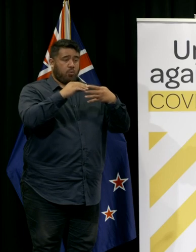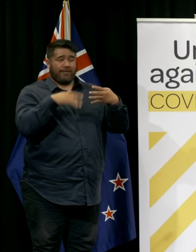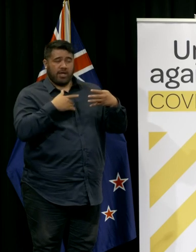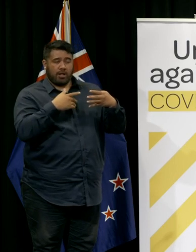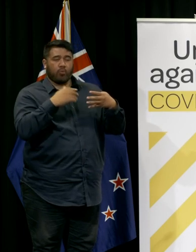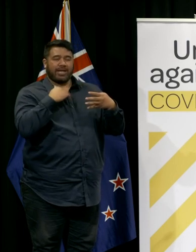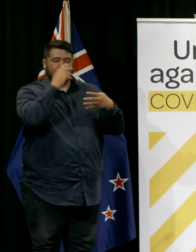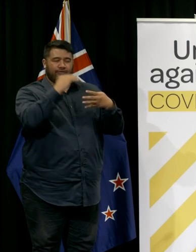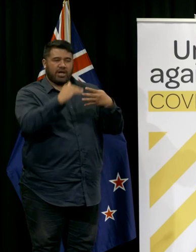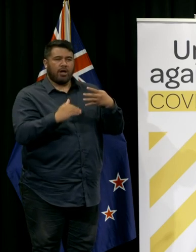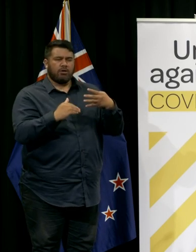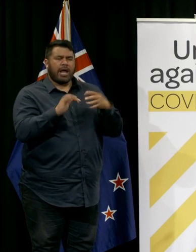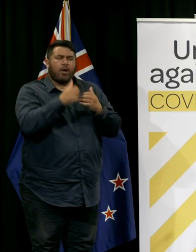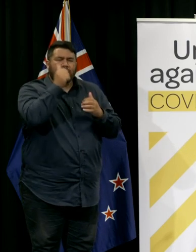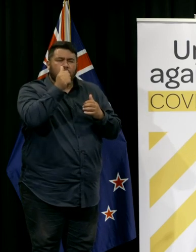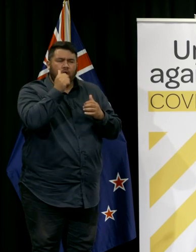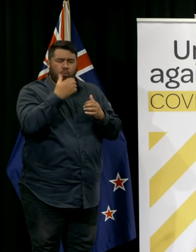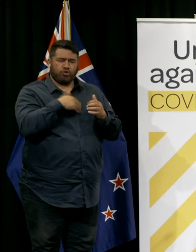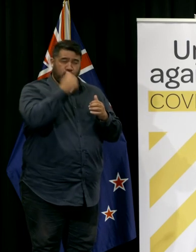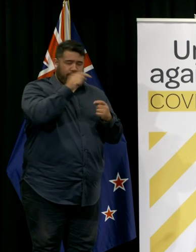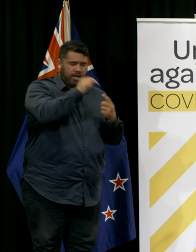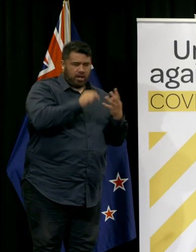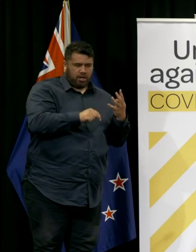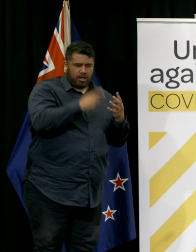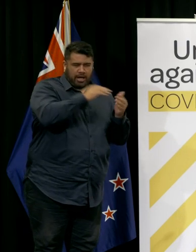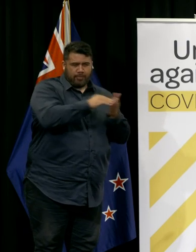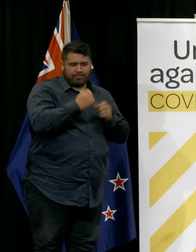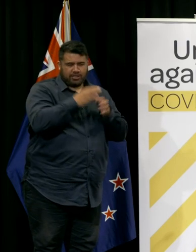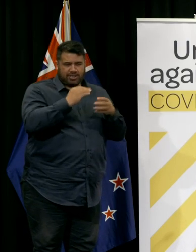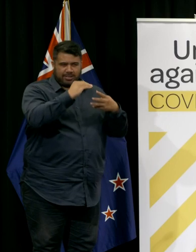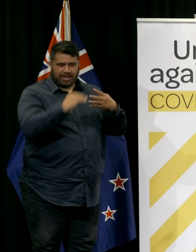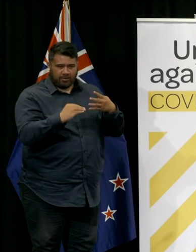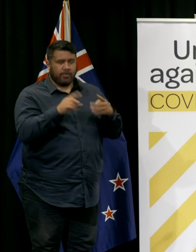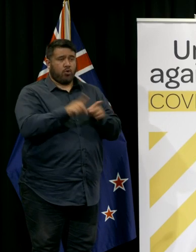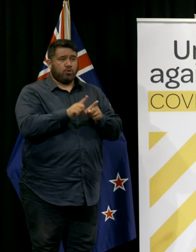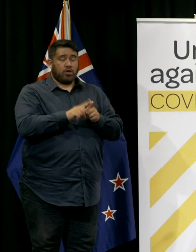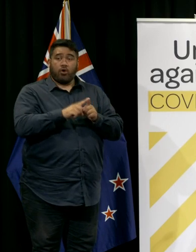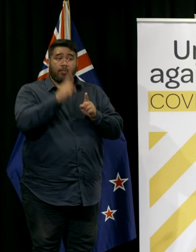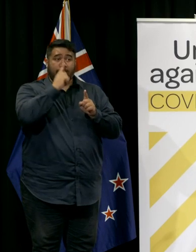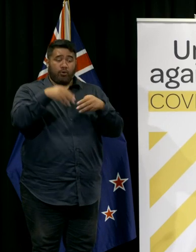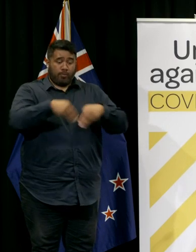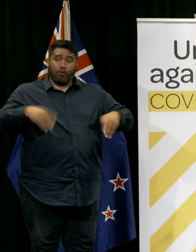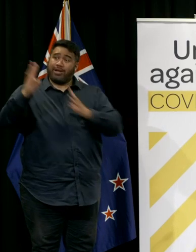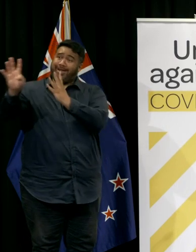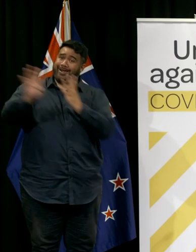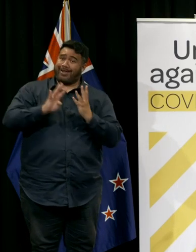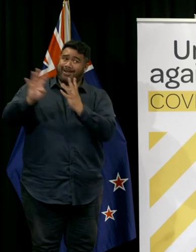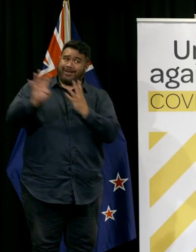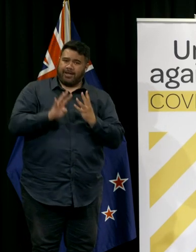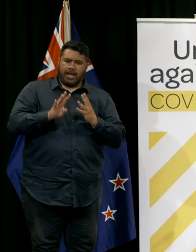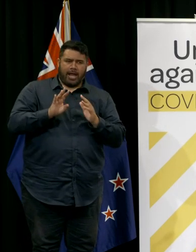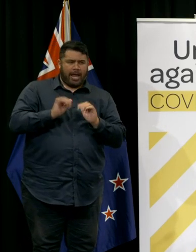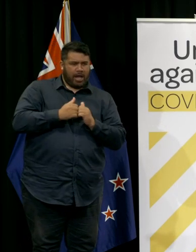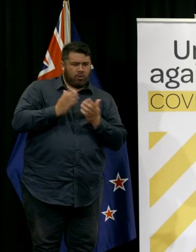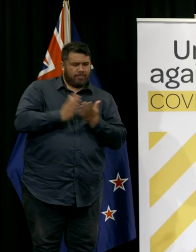potentially 2. And then what residual things we need in place, particularly at the border, to help reduce the likelihood that we get